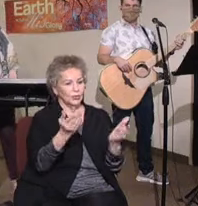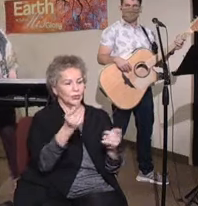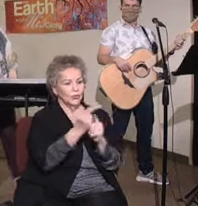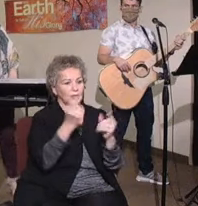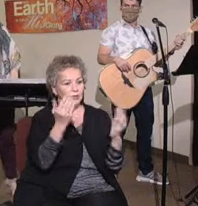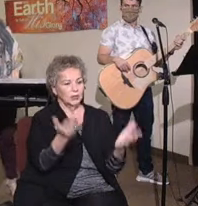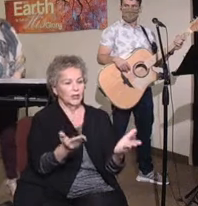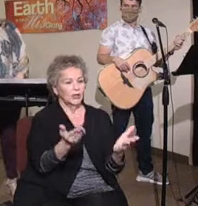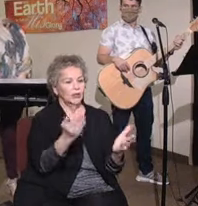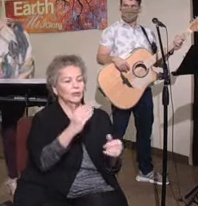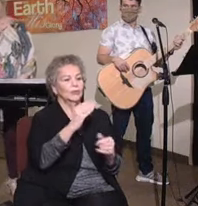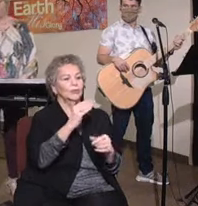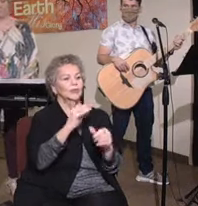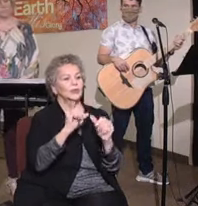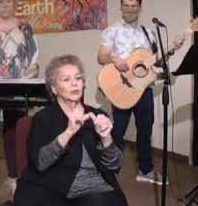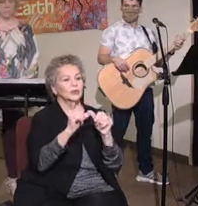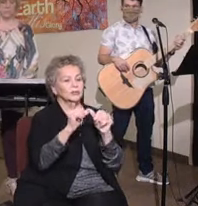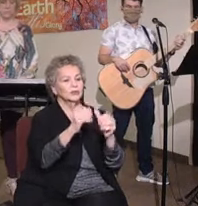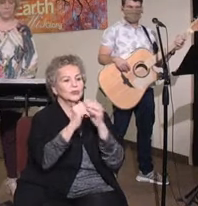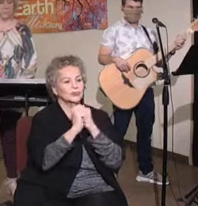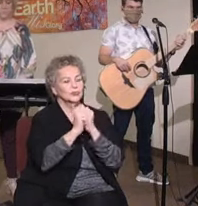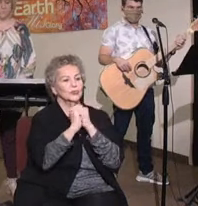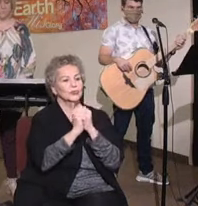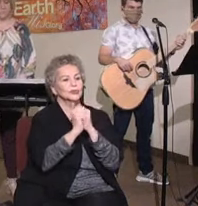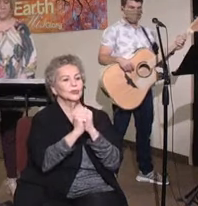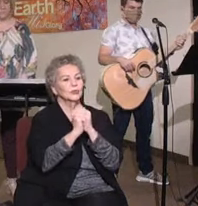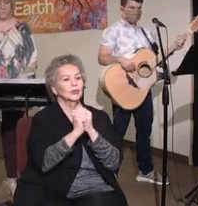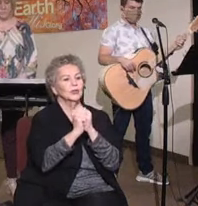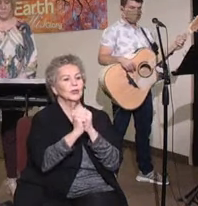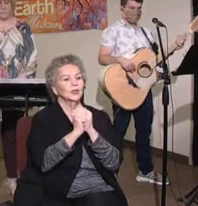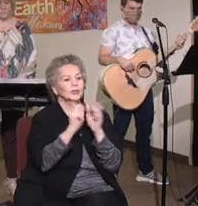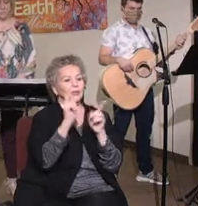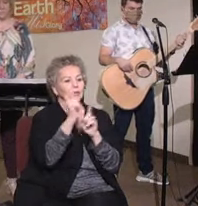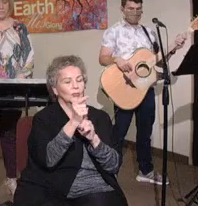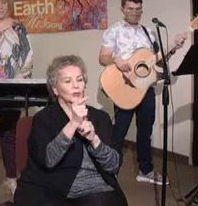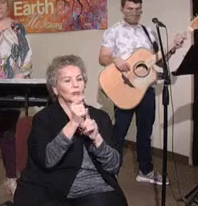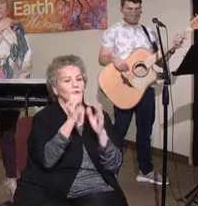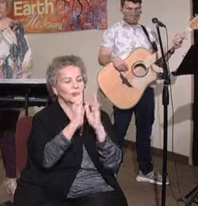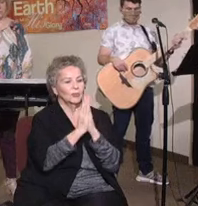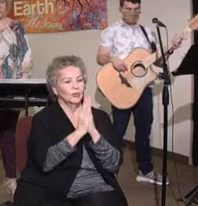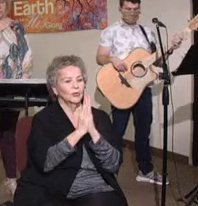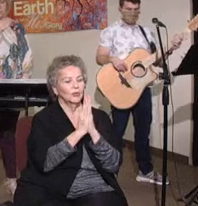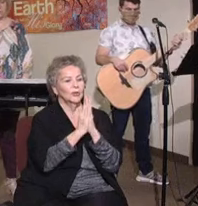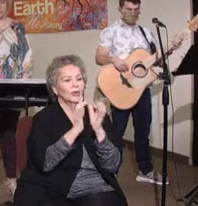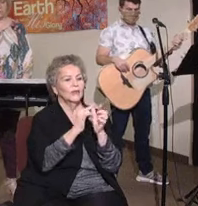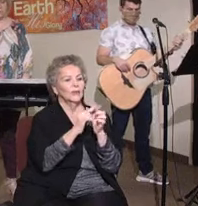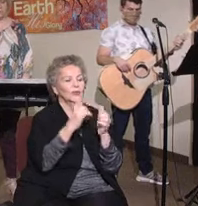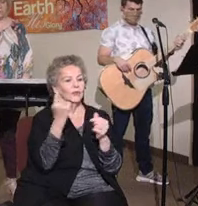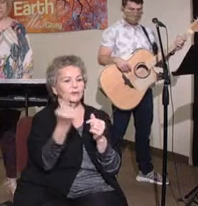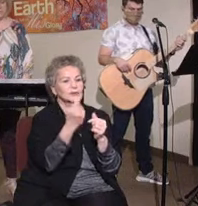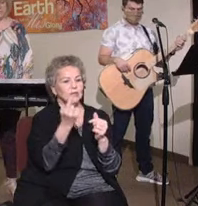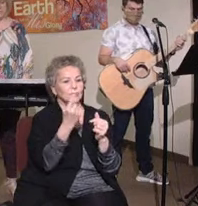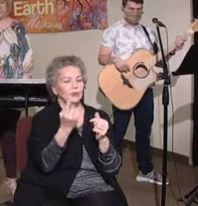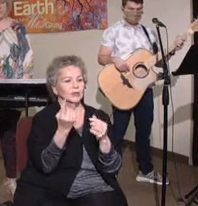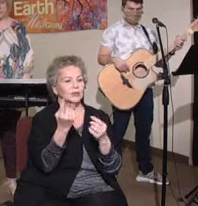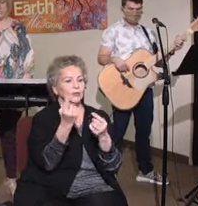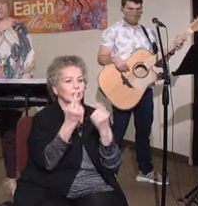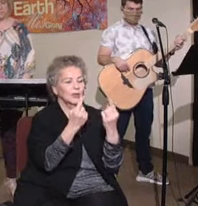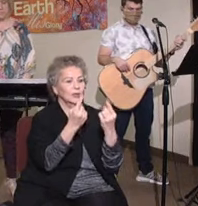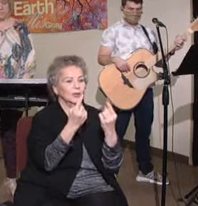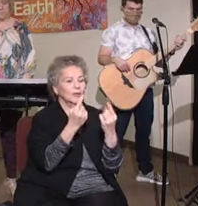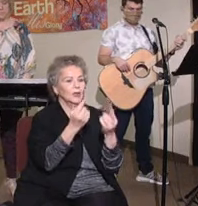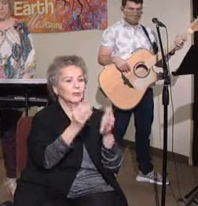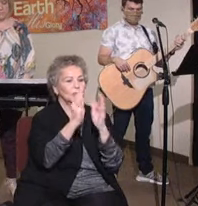take a moment of prayer. We're going to continue to worship, and then we will have someone come and pray the corporate